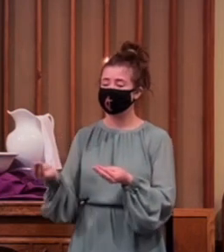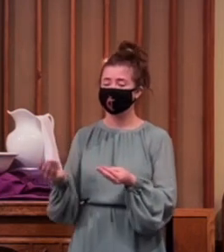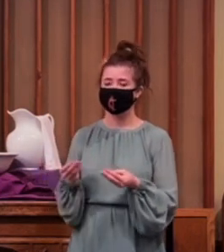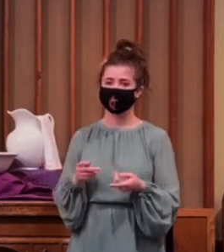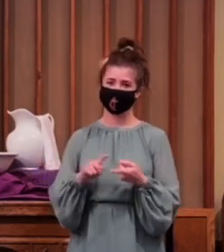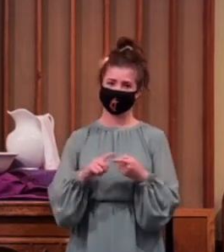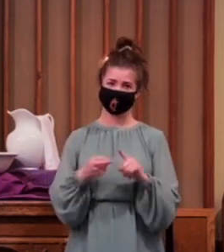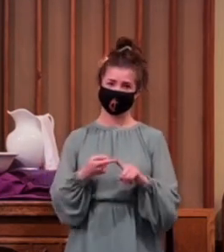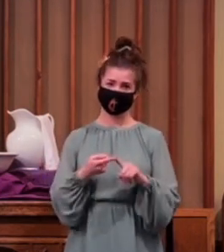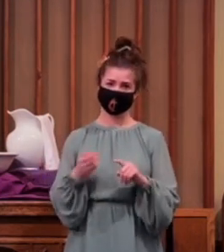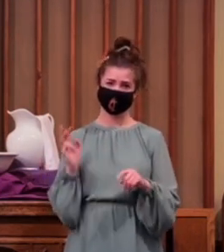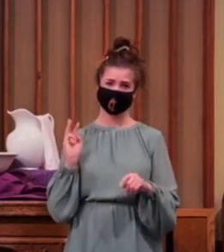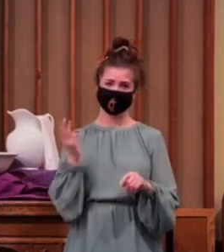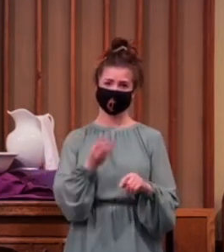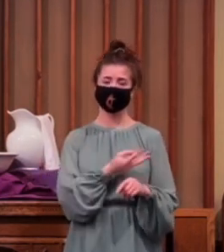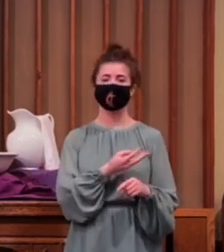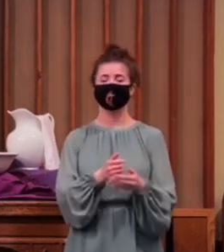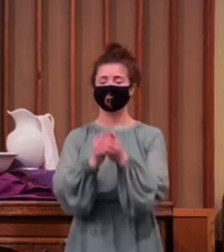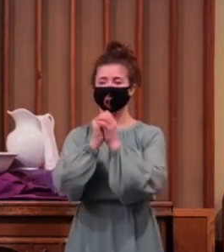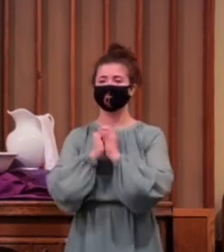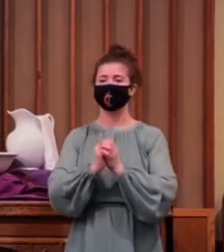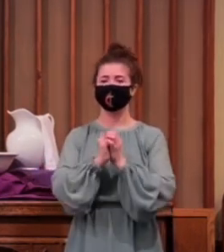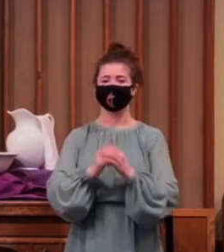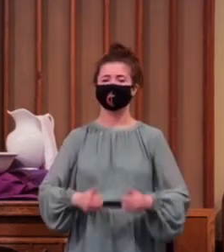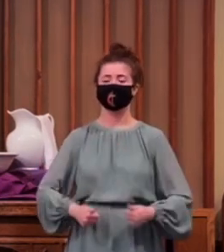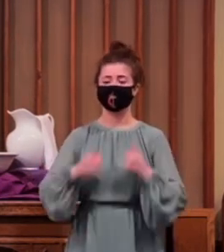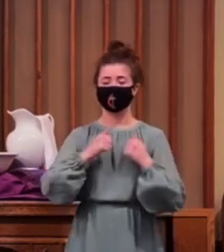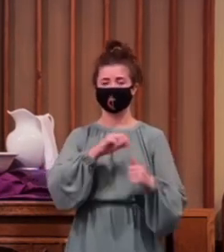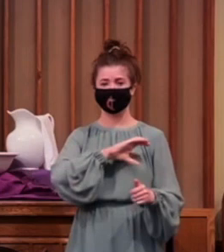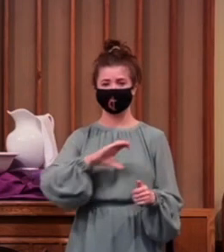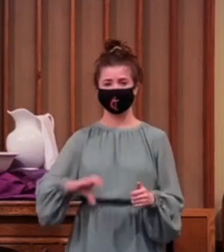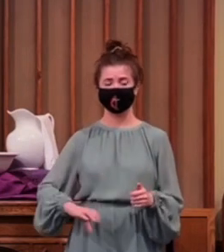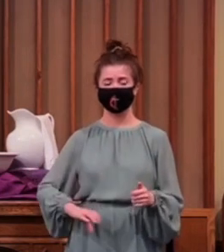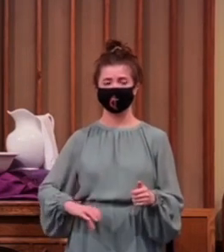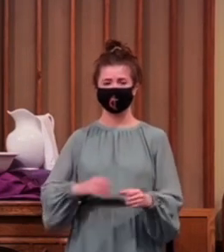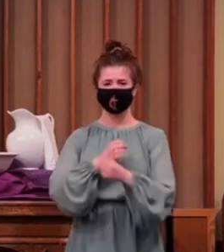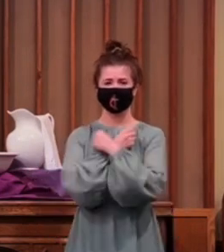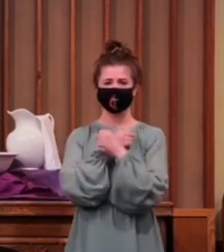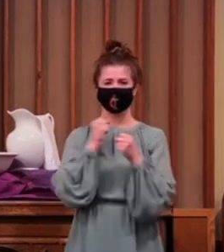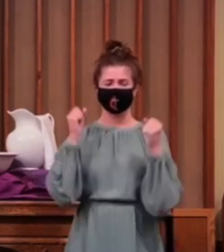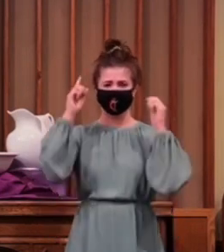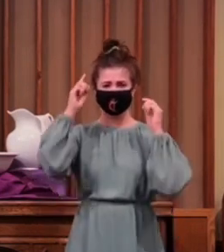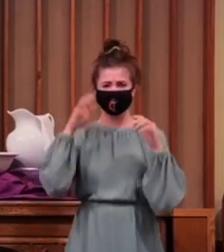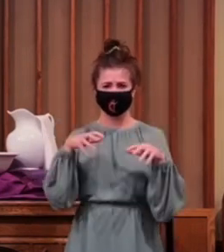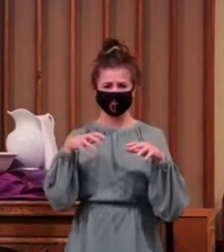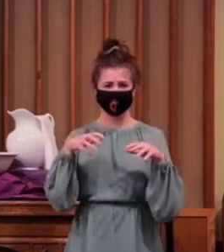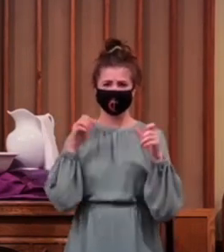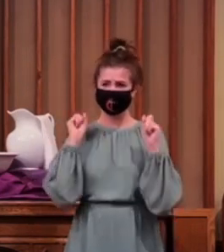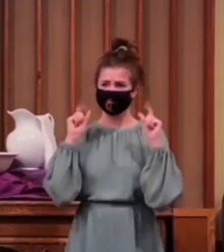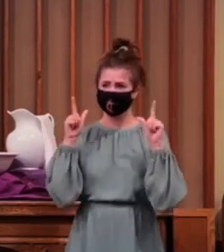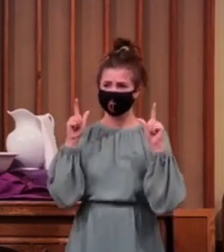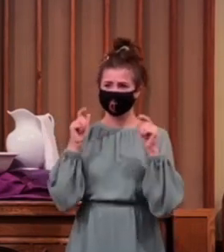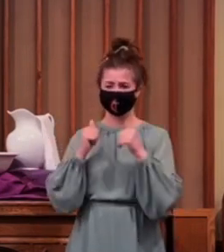Friends, we worship the living Christ, whose love shocks and surprises and far